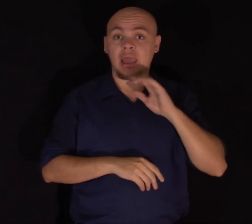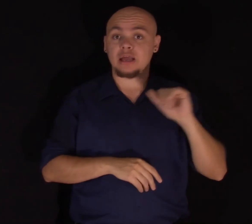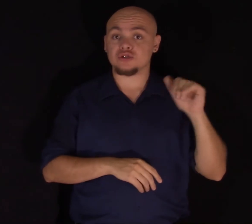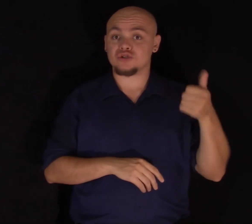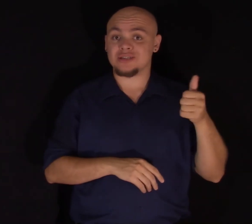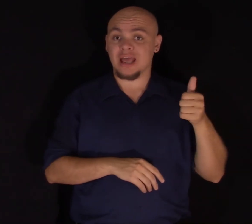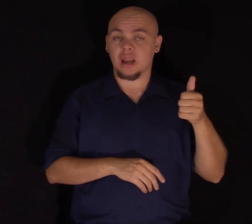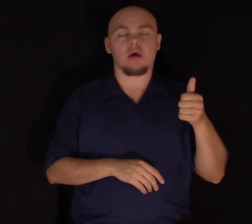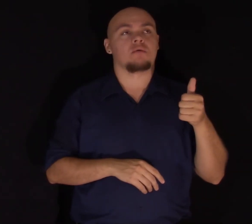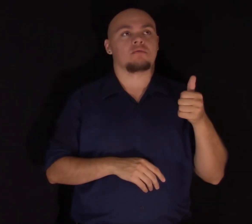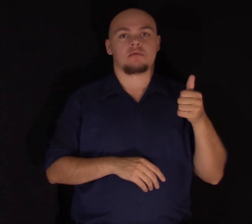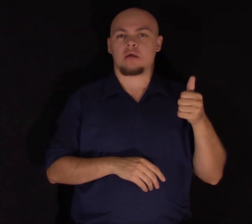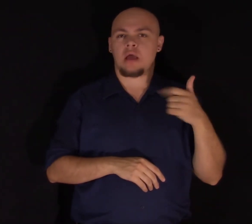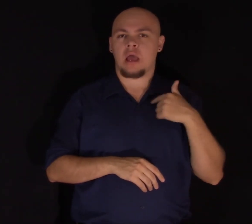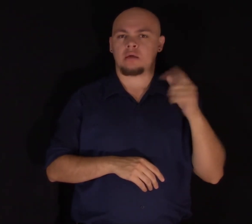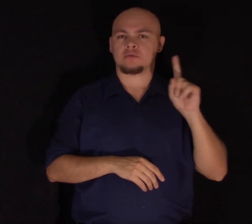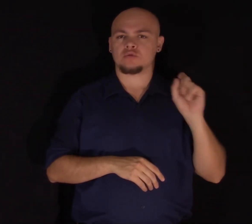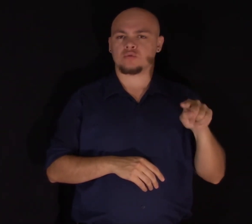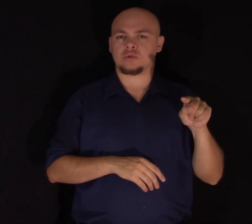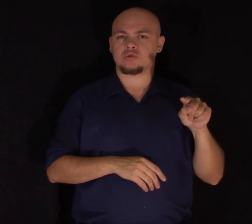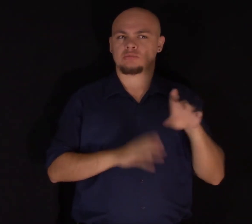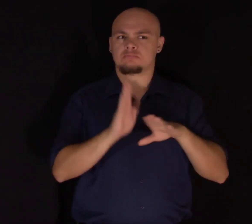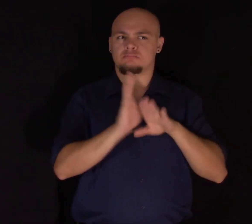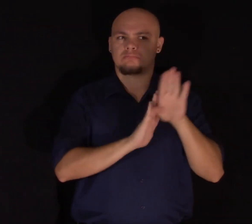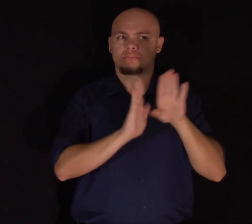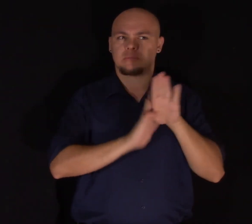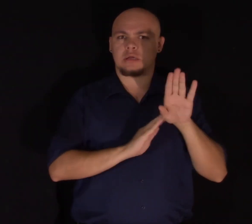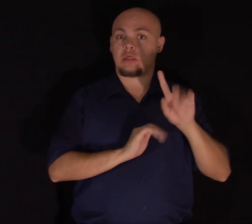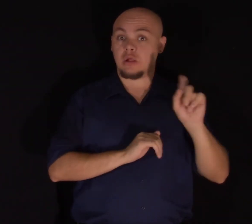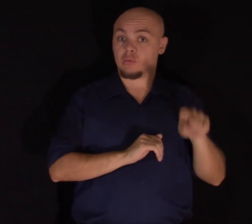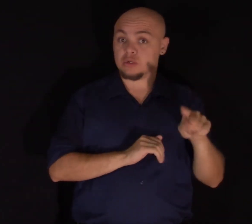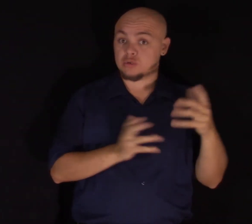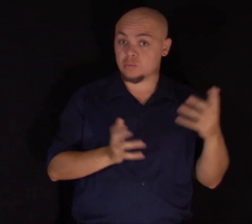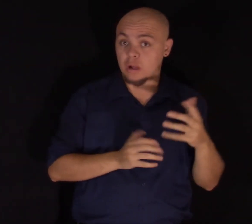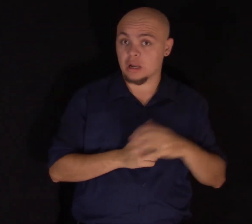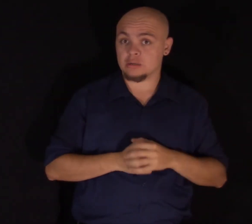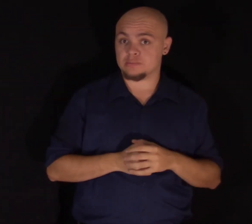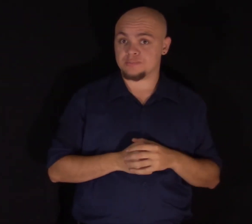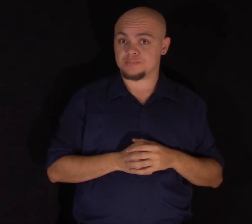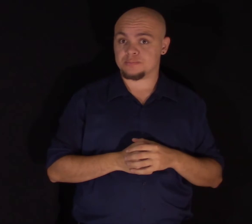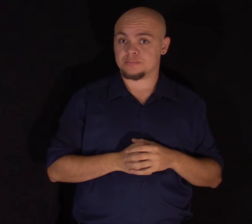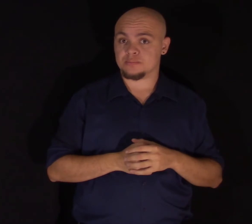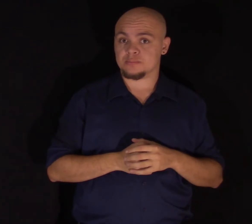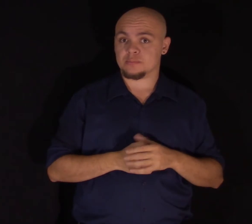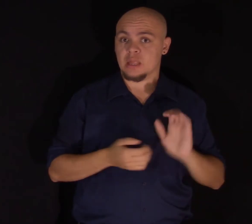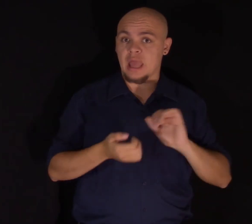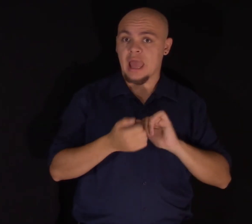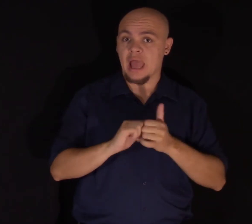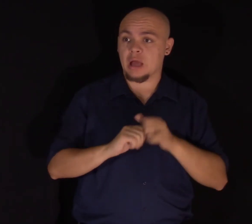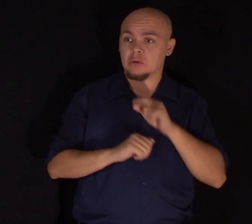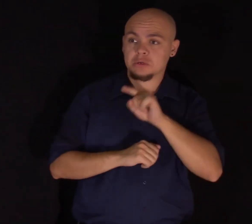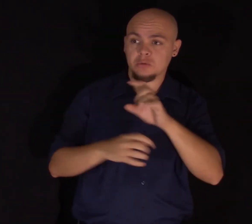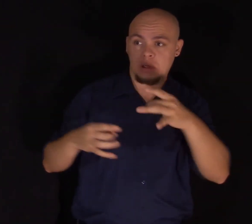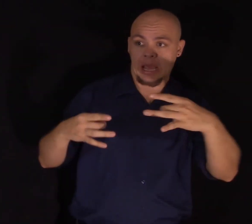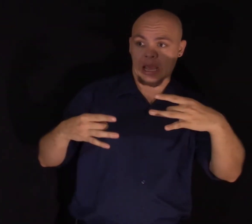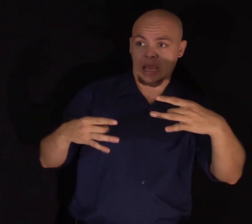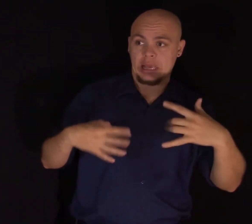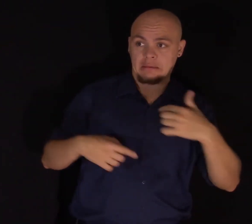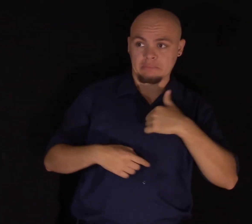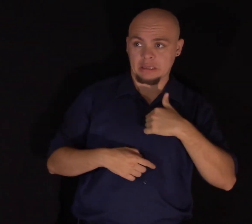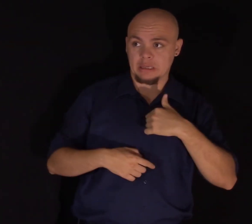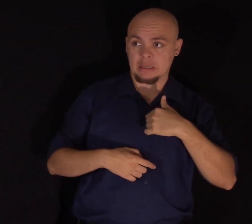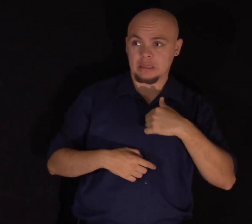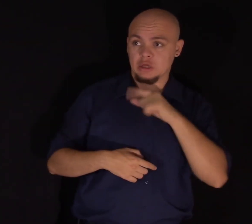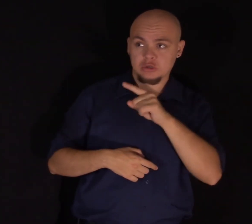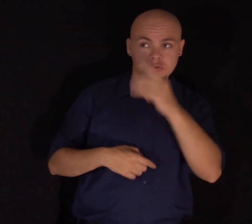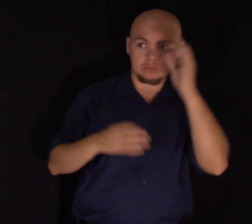10, I formed a question in my mind. That question was, how can you hate me when you don't even know